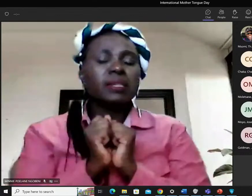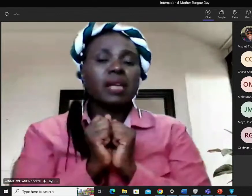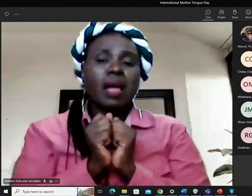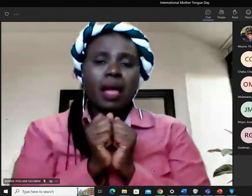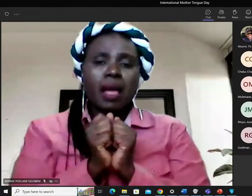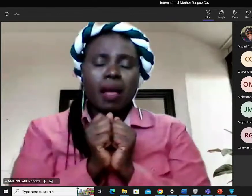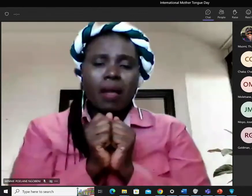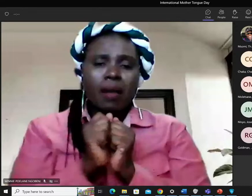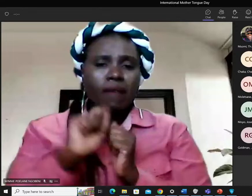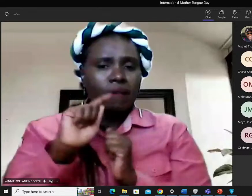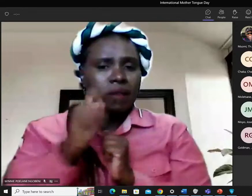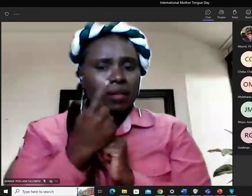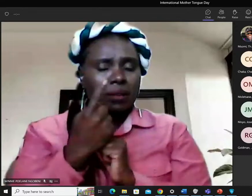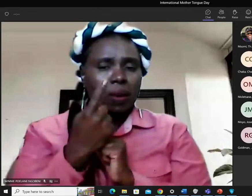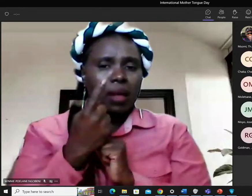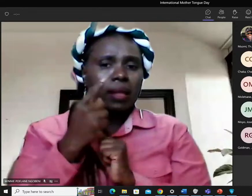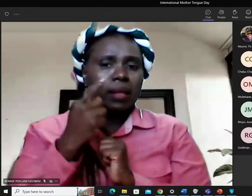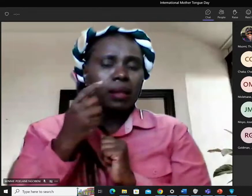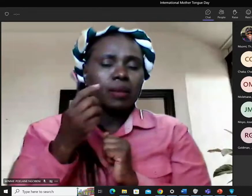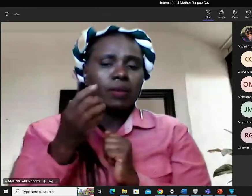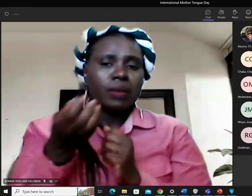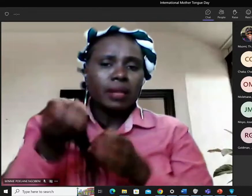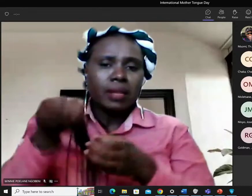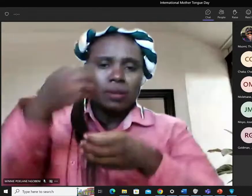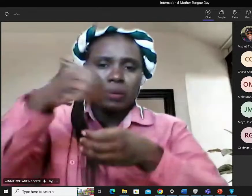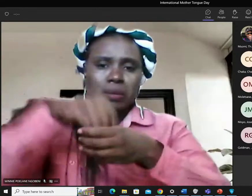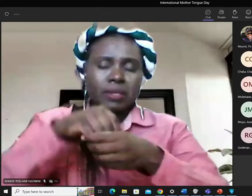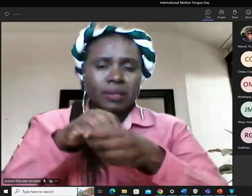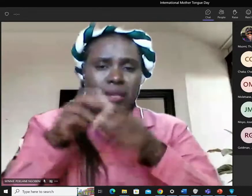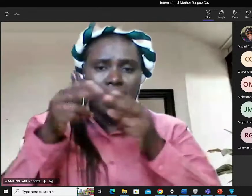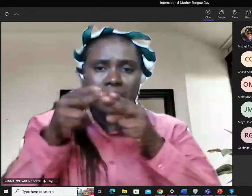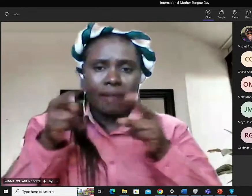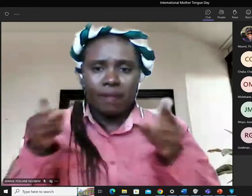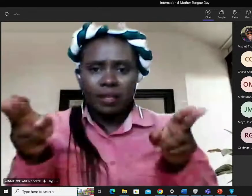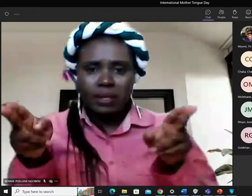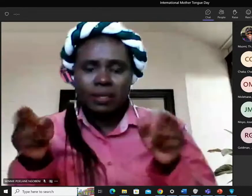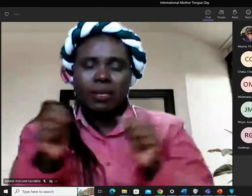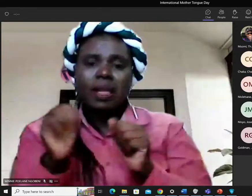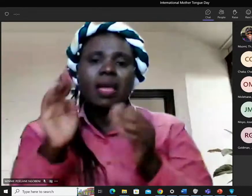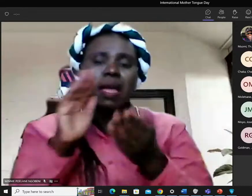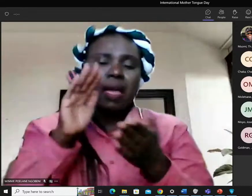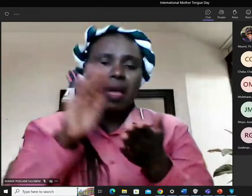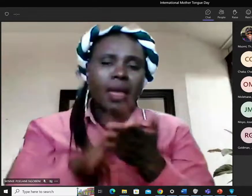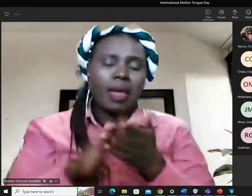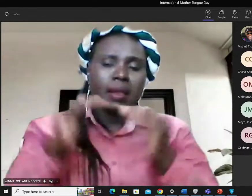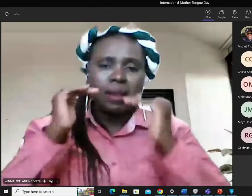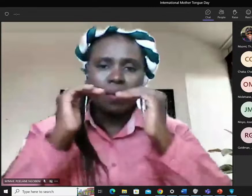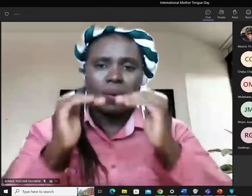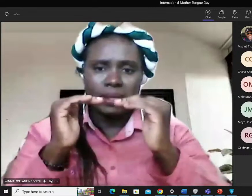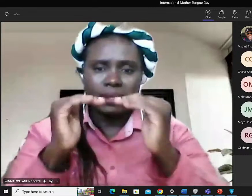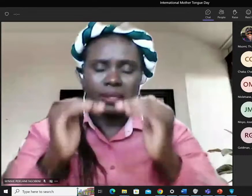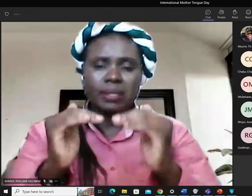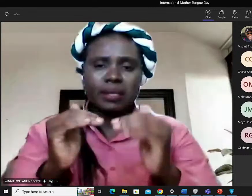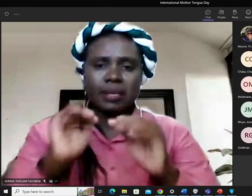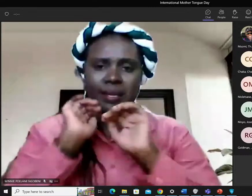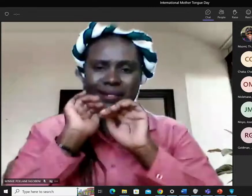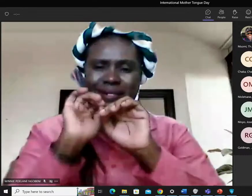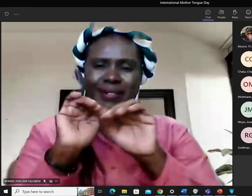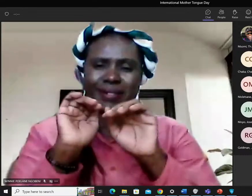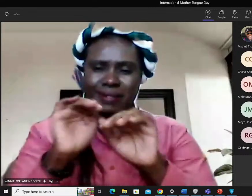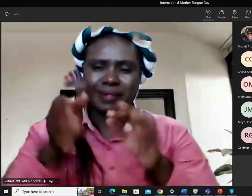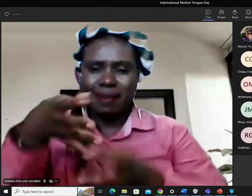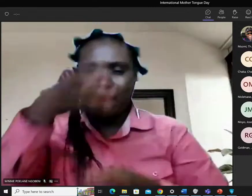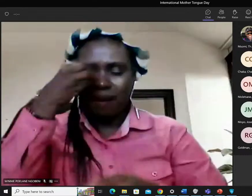first one. The second one is inclusivity and diversity and equity in our teaching and learning.